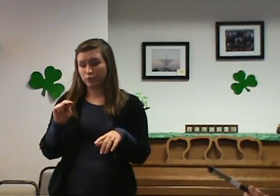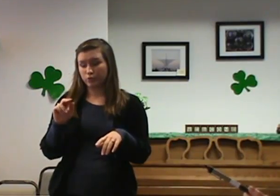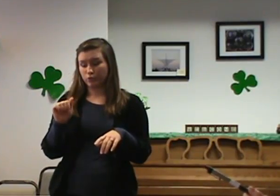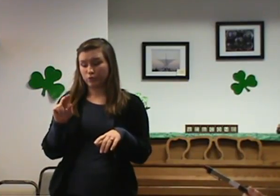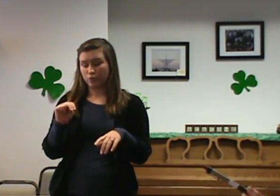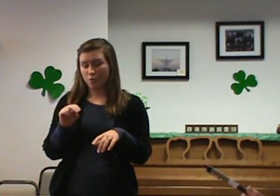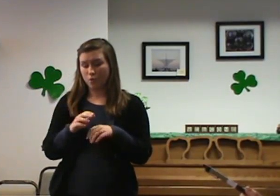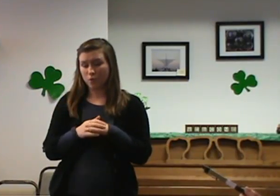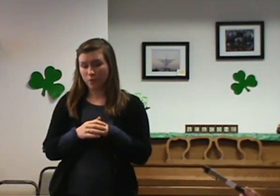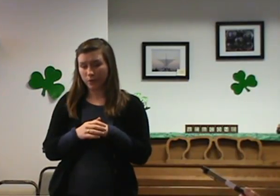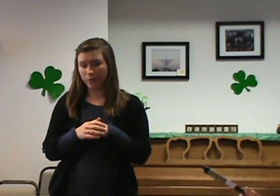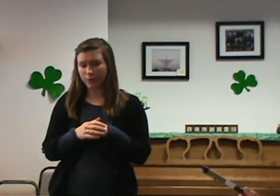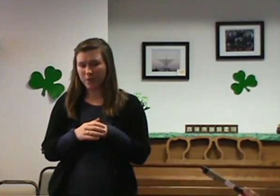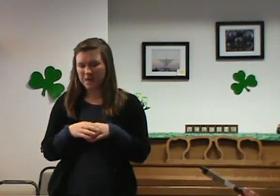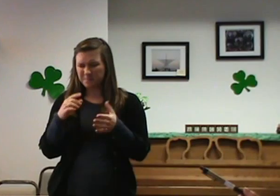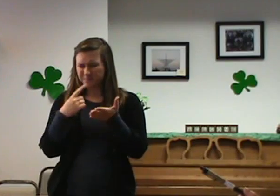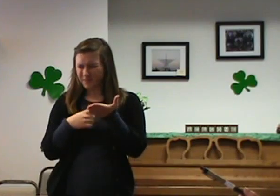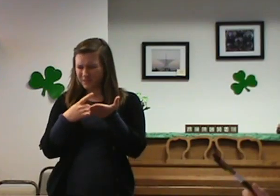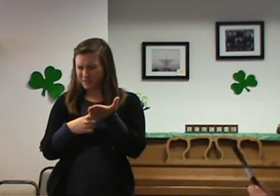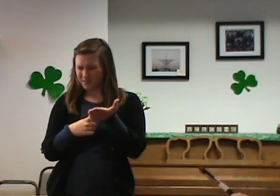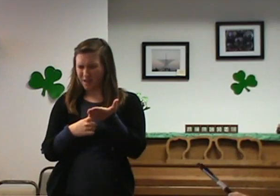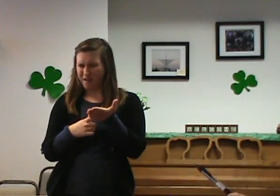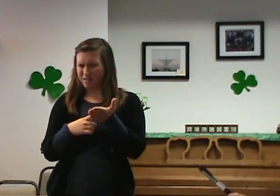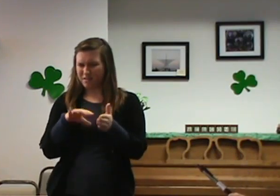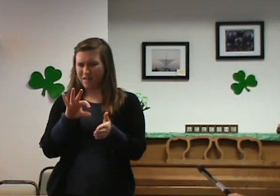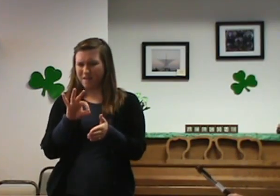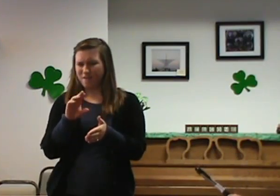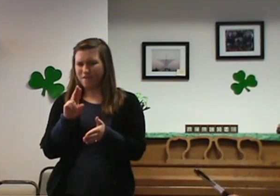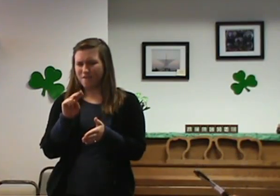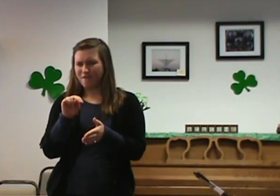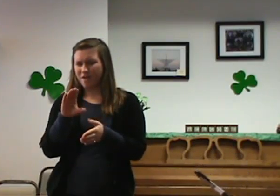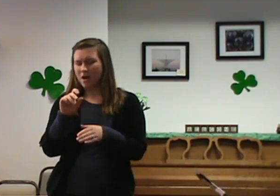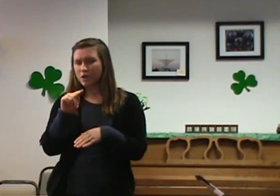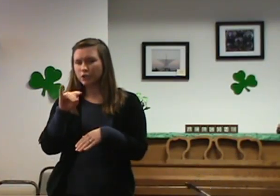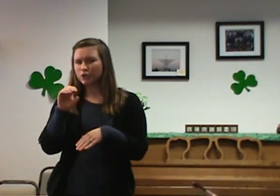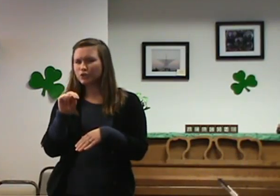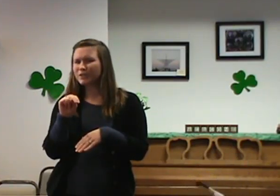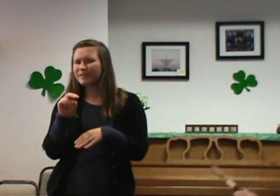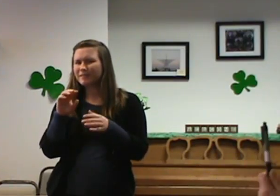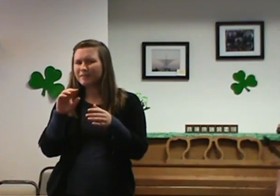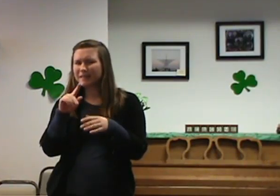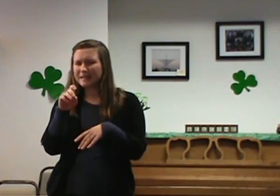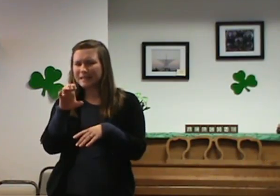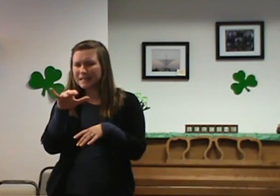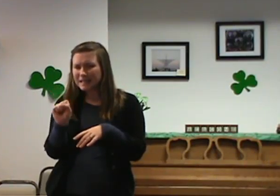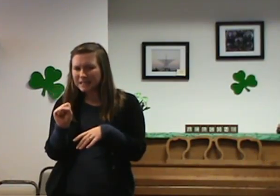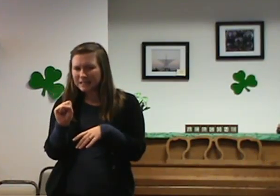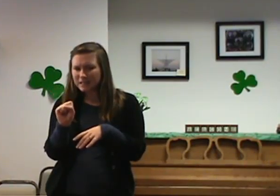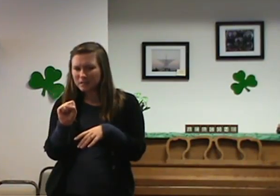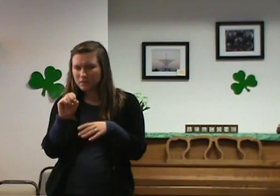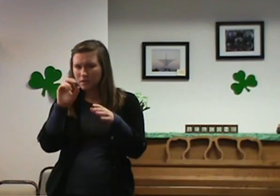so the function keys are, the They're on the person, front of it. okay, all right, so the There's, person can